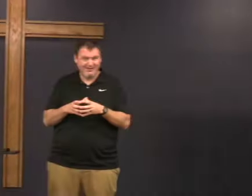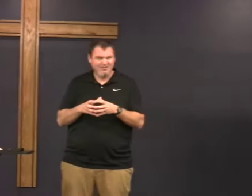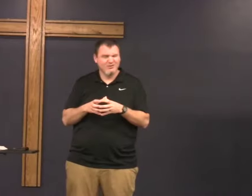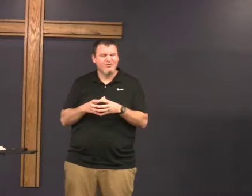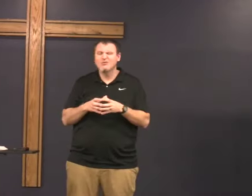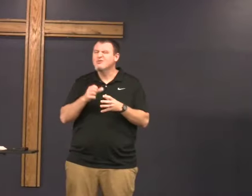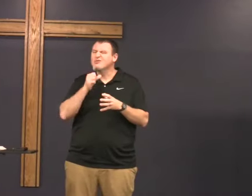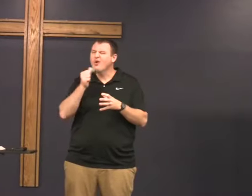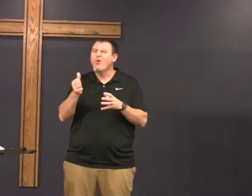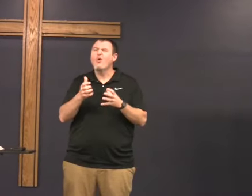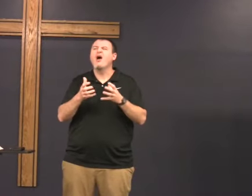So we like the whole film.